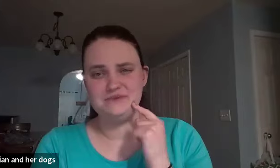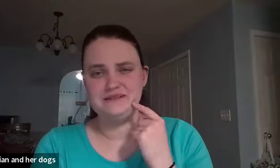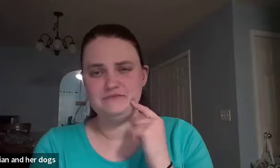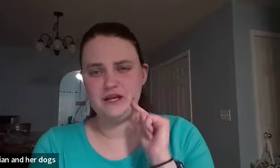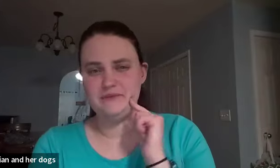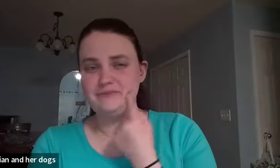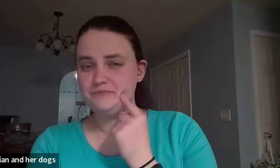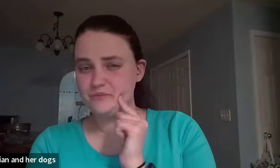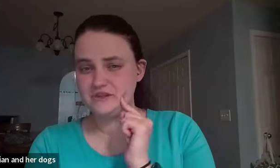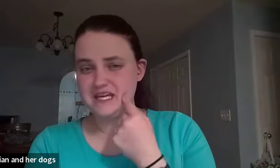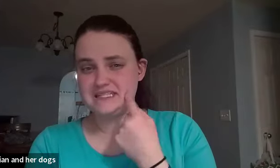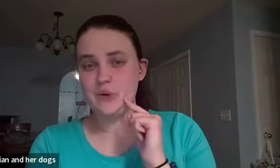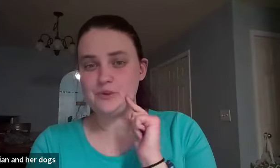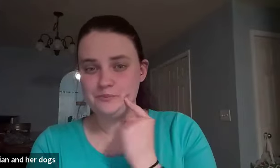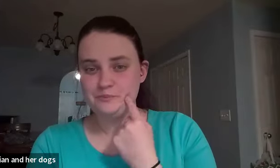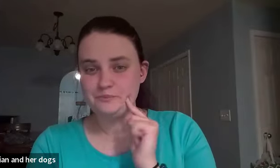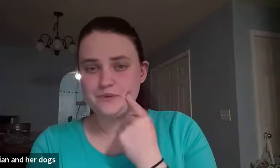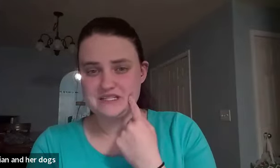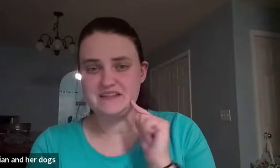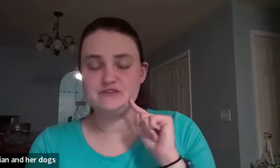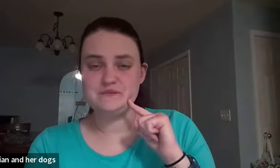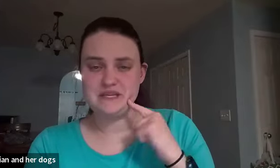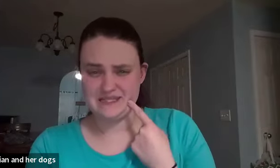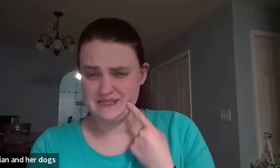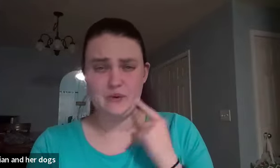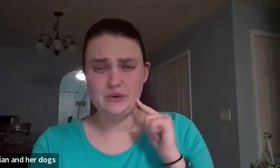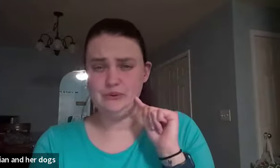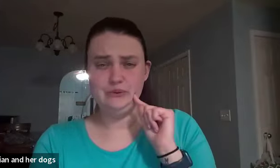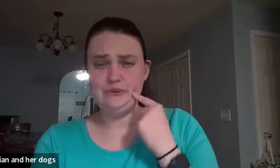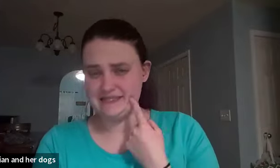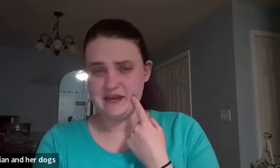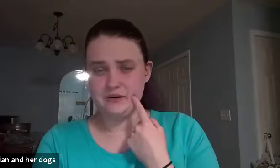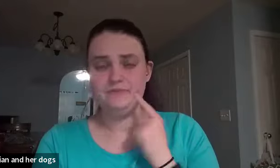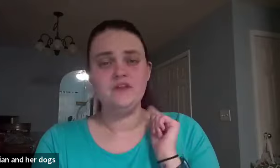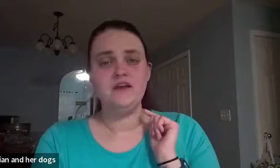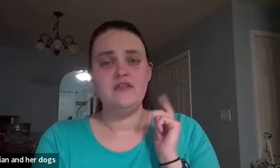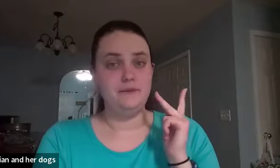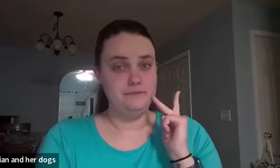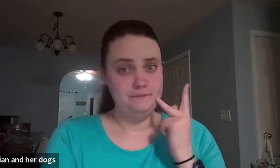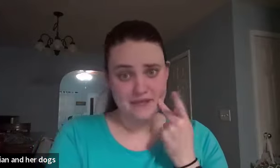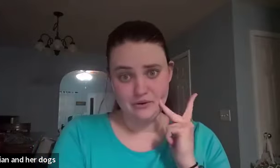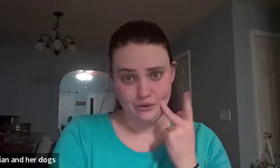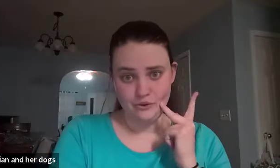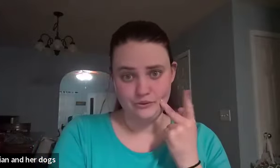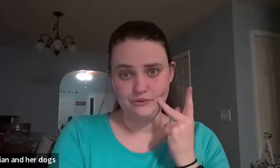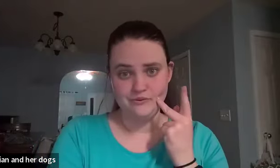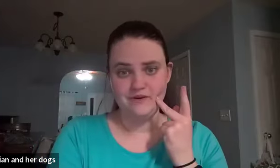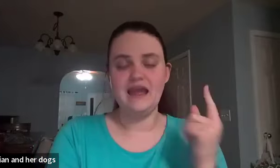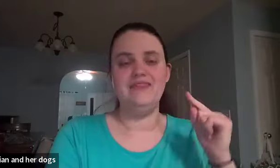of would recommend with that sour, person those lips like it's sour, whoo, it's sour, and then pickle, and